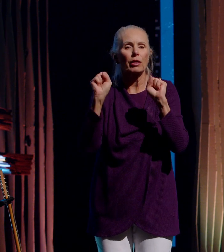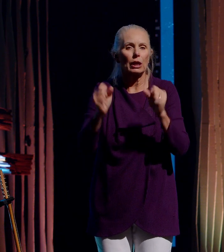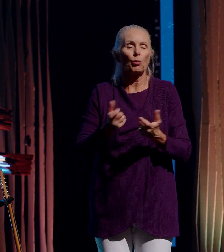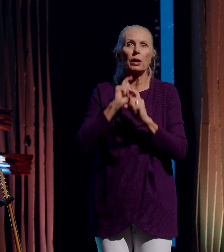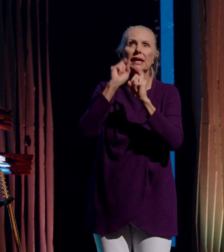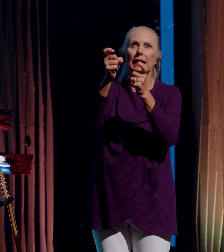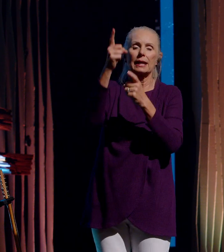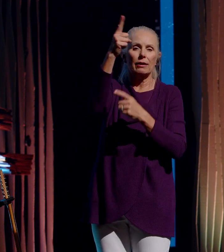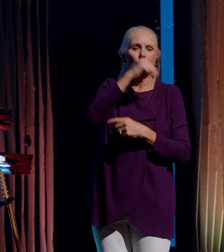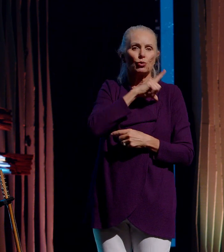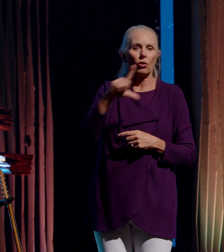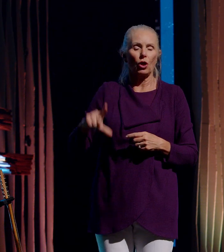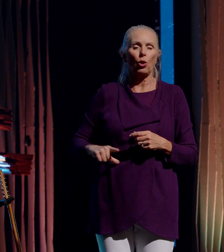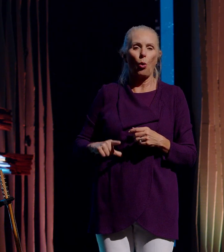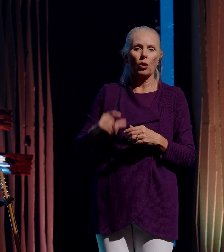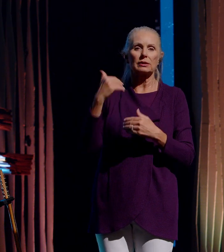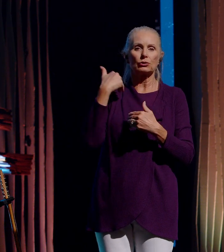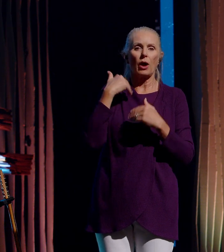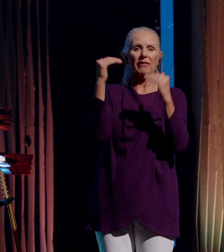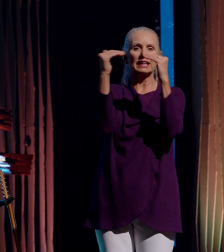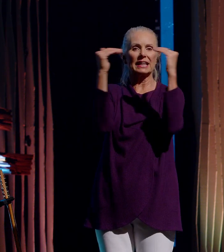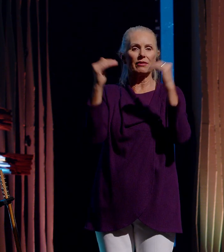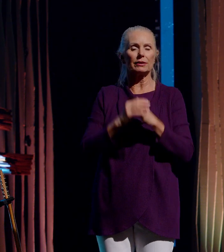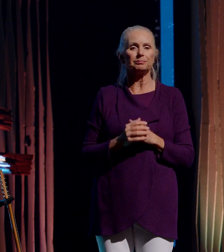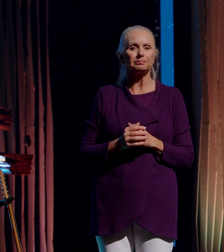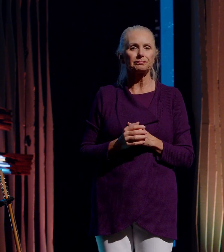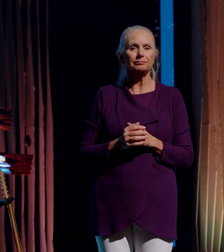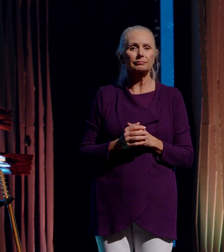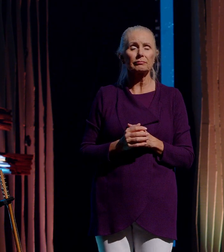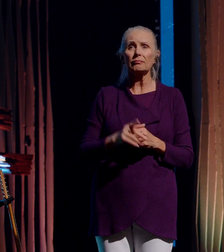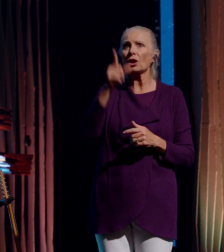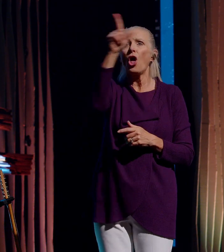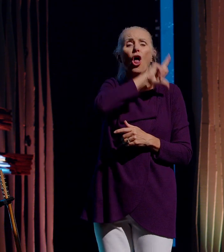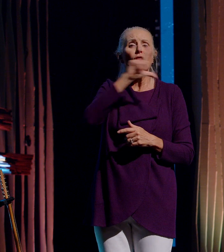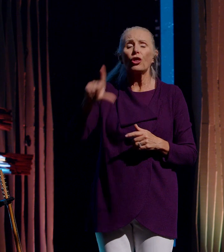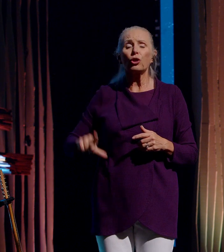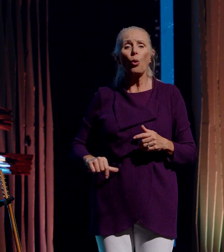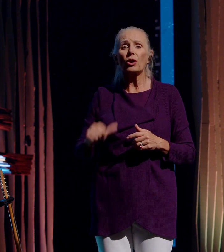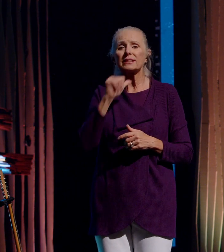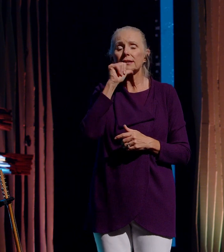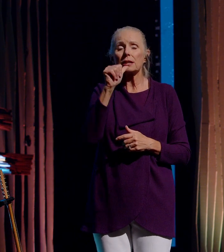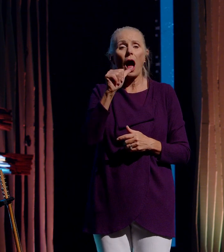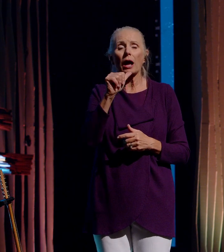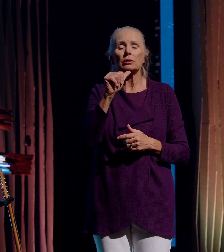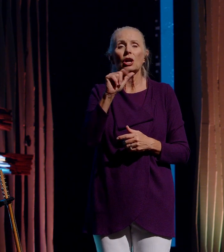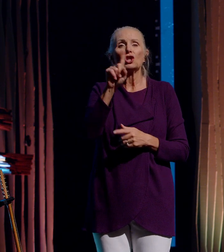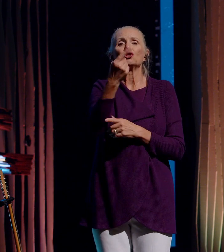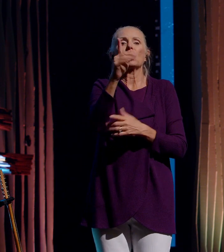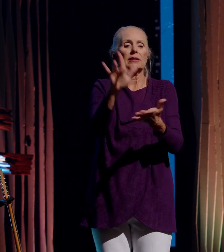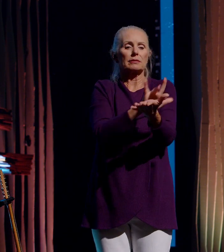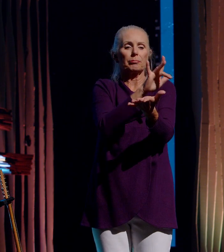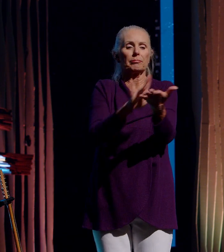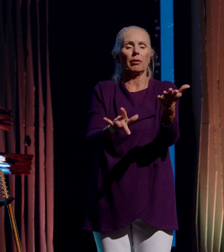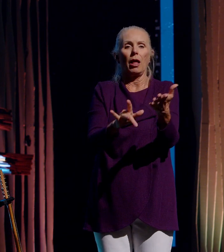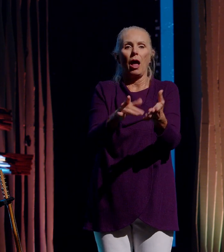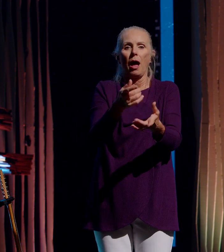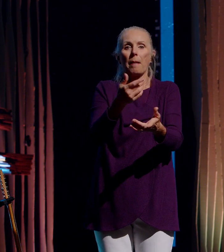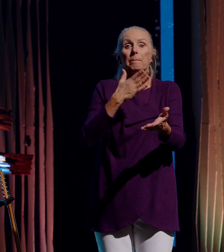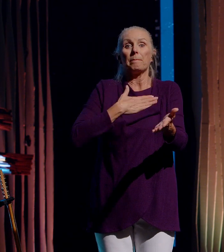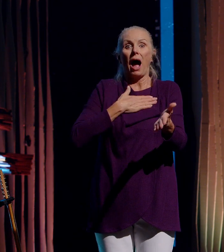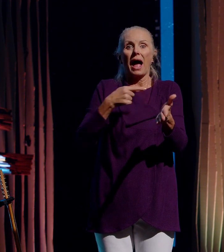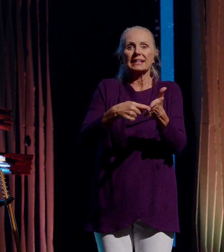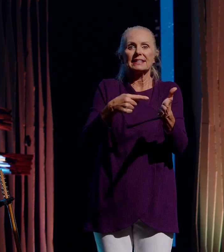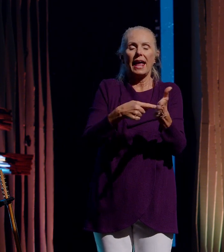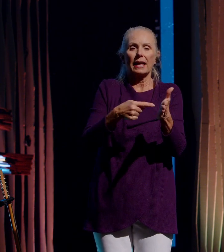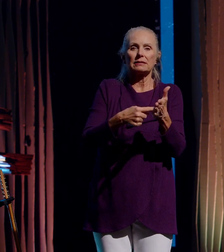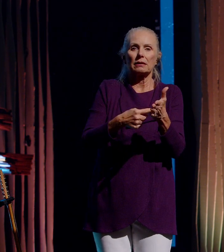even before him. The Lord didn't pay us a debt, and then we can't now just say, okay, God, I've paid you back for what it is that you've done for me and what